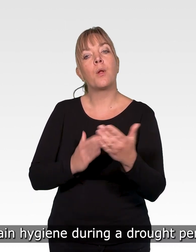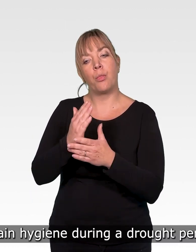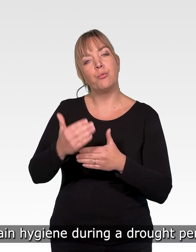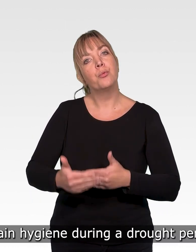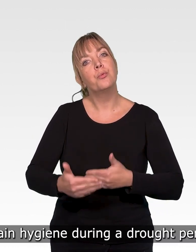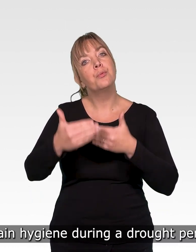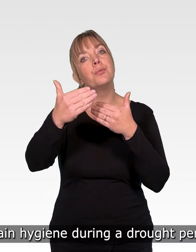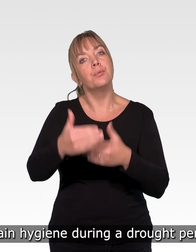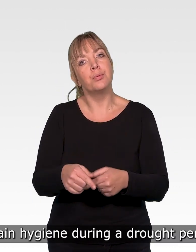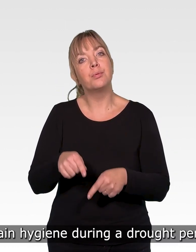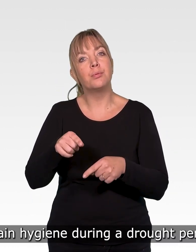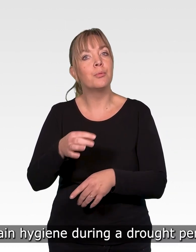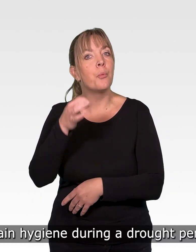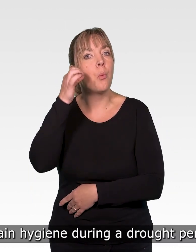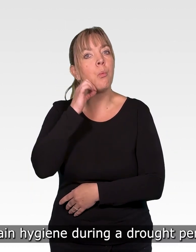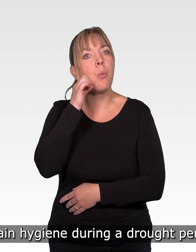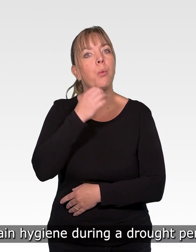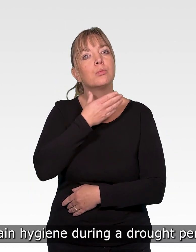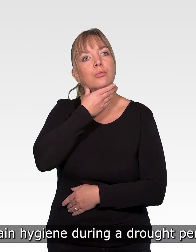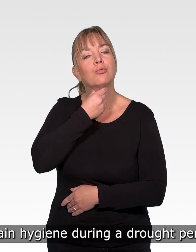Maintain hygiene during a drought period.